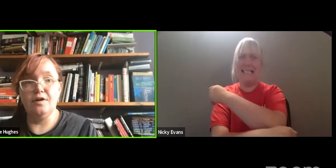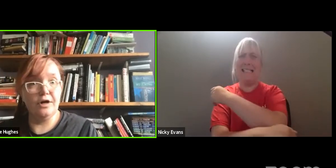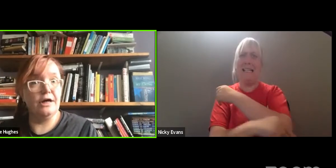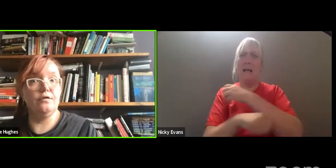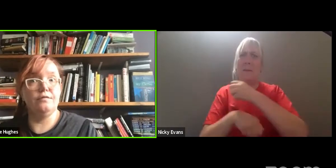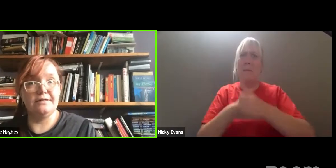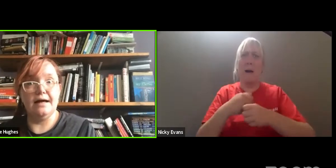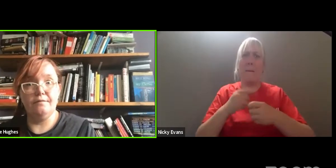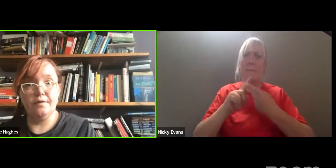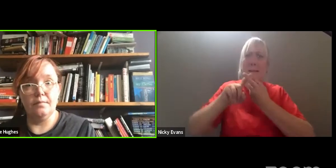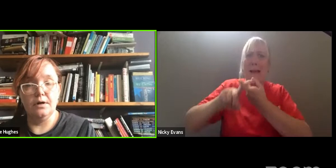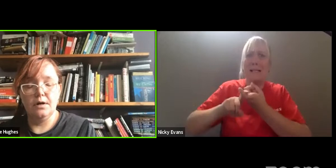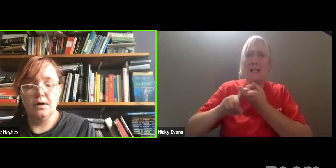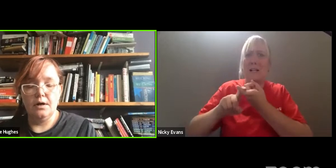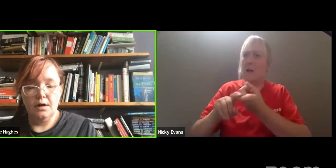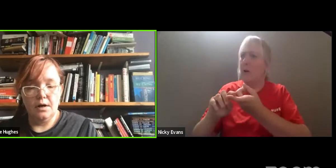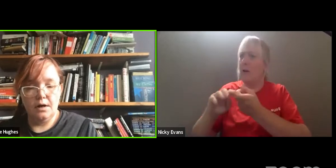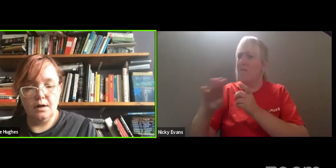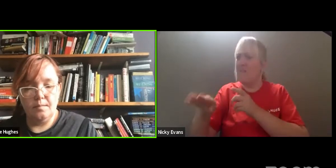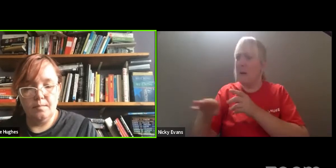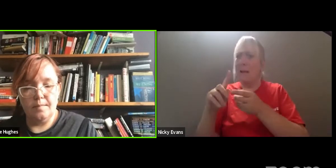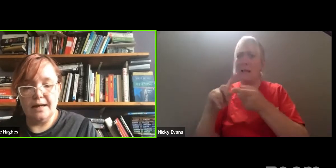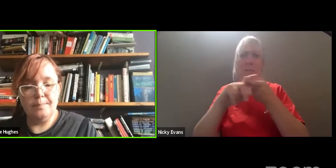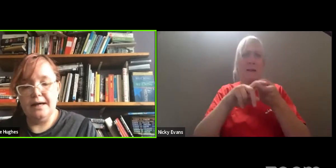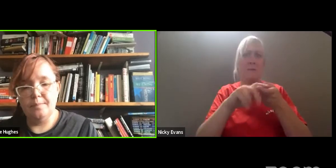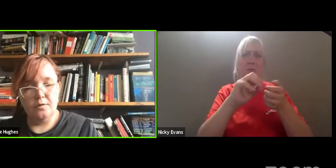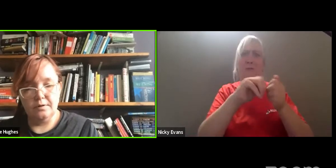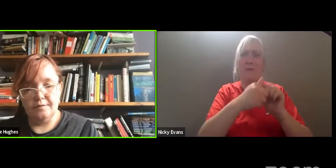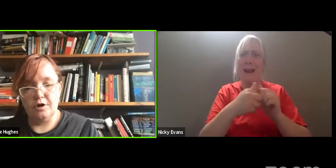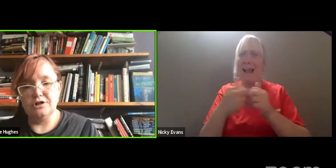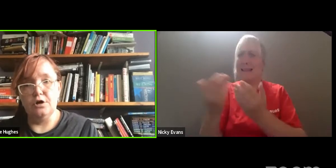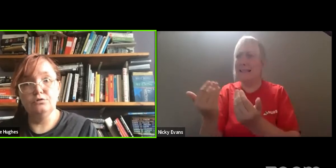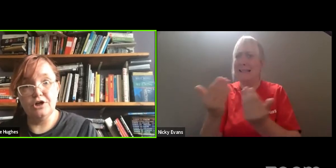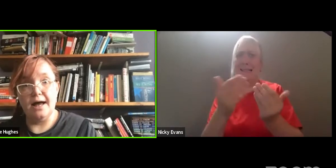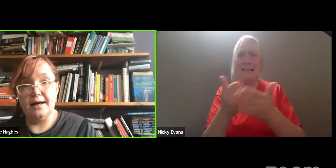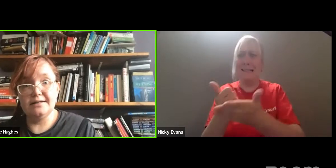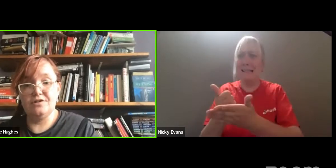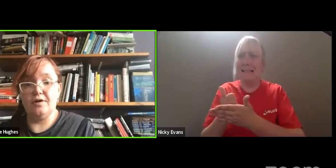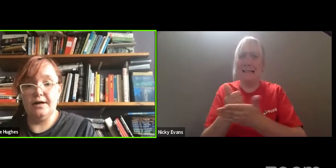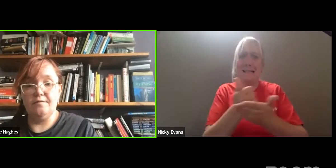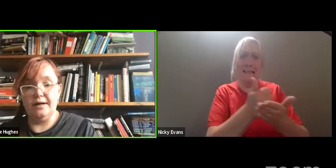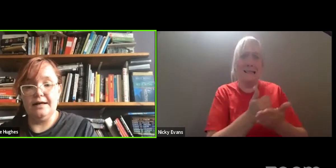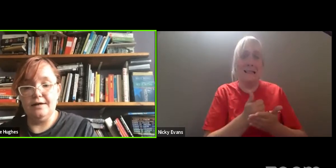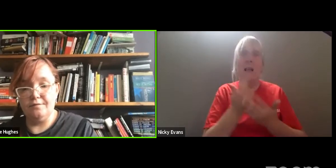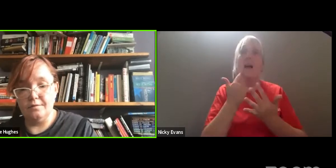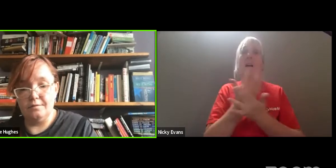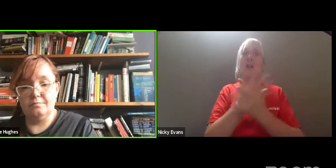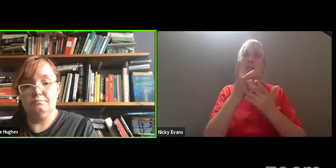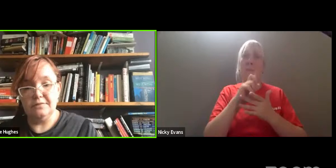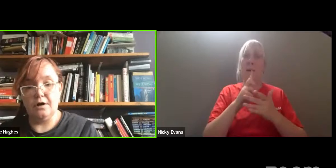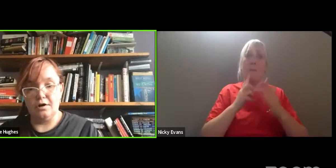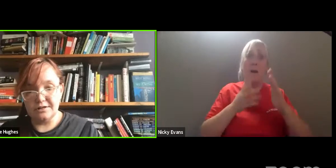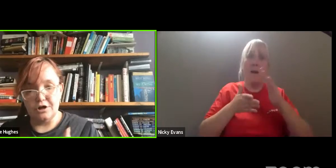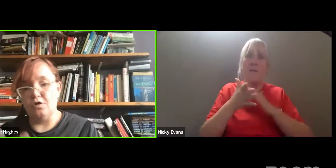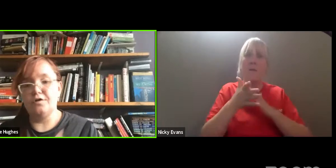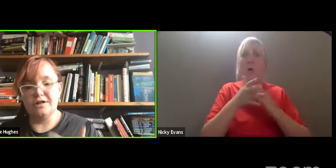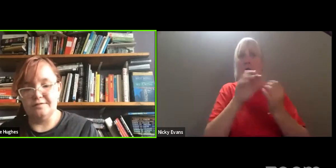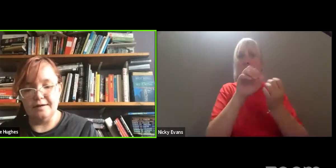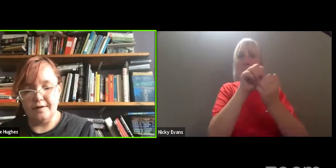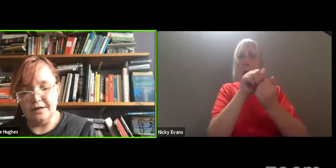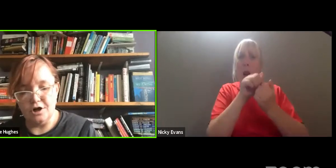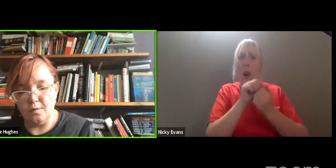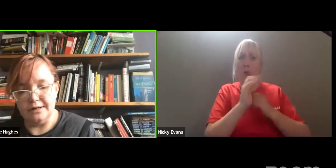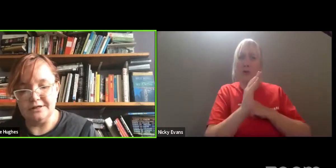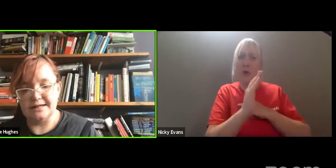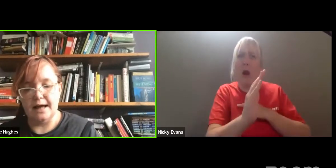friends if you're lucky enough to have them. Many people have gone to loan sharks to try and relieve the cost, the cost